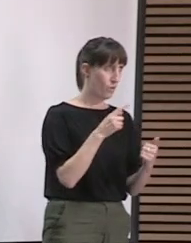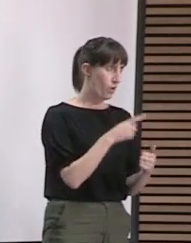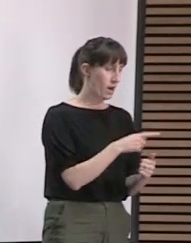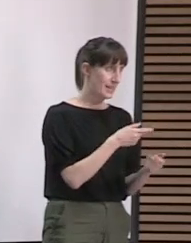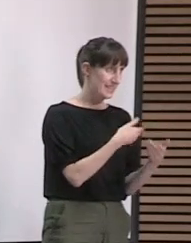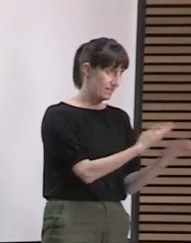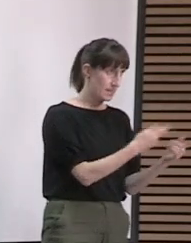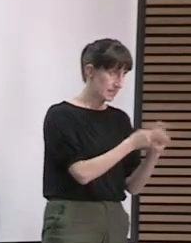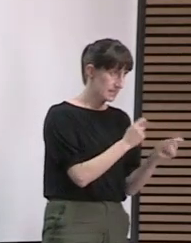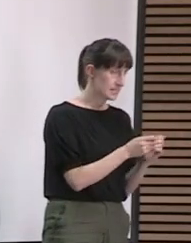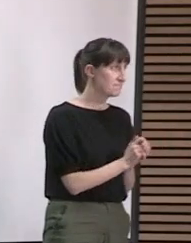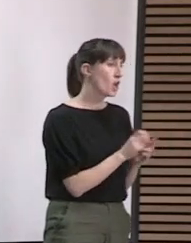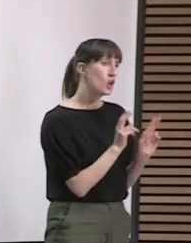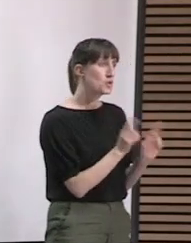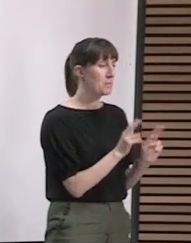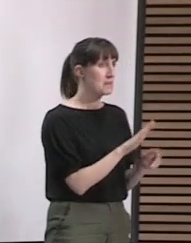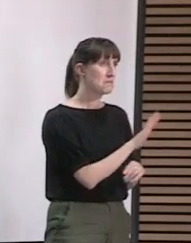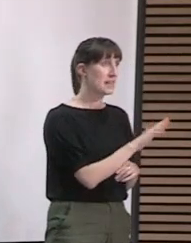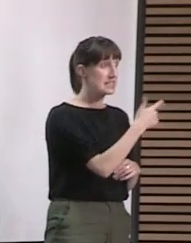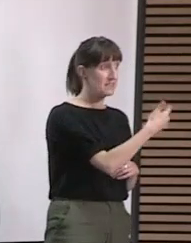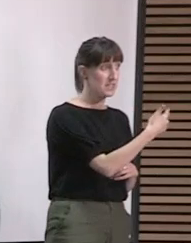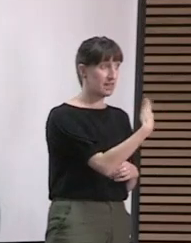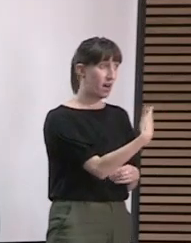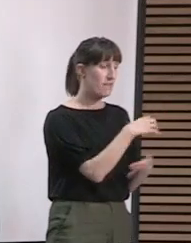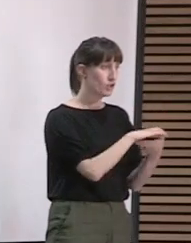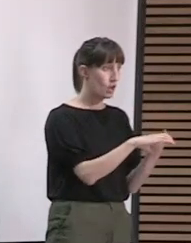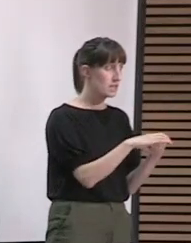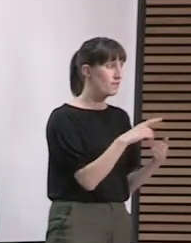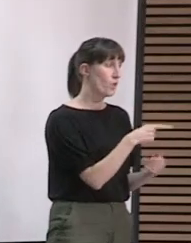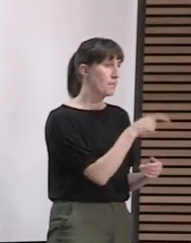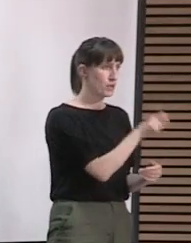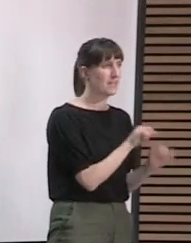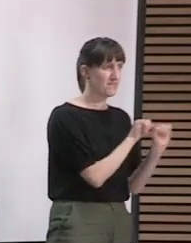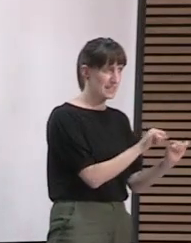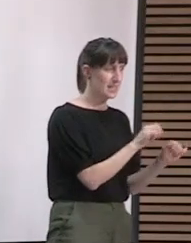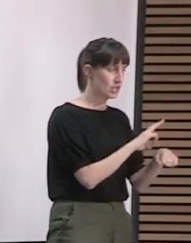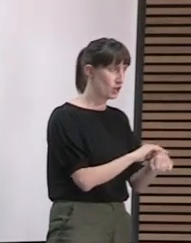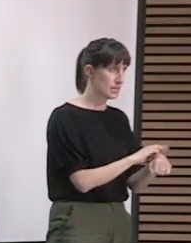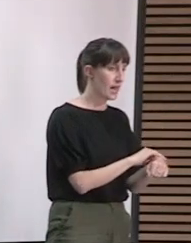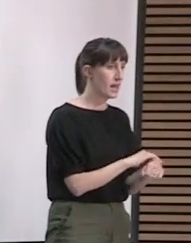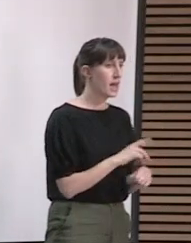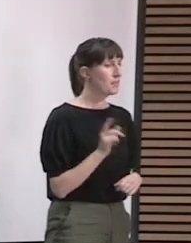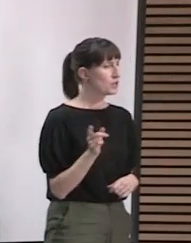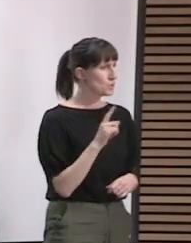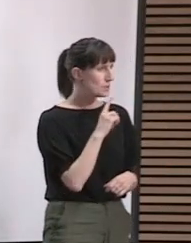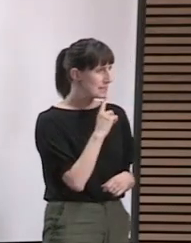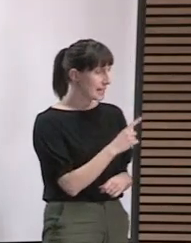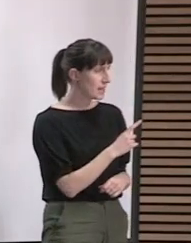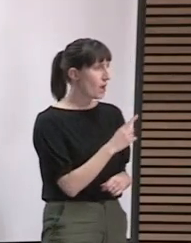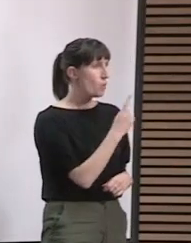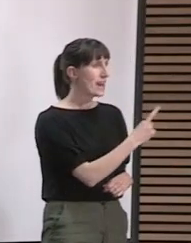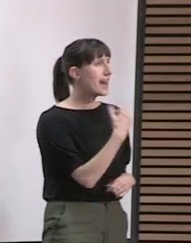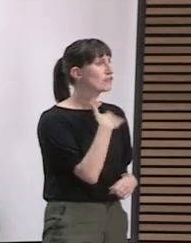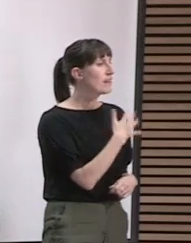$50 to $75, and you've said that the fair price for a COVID test is $250 by that top tier price. I mean, is